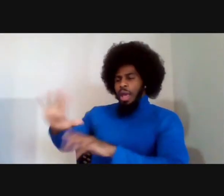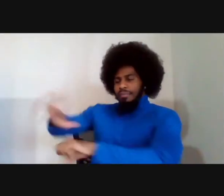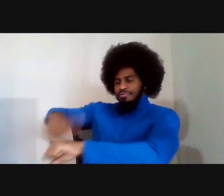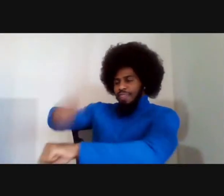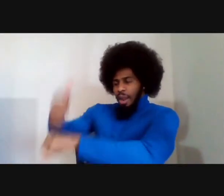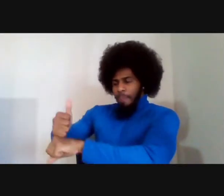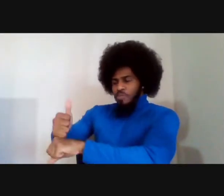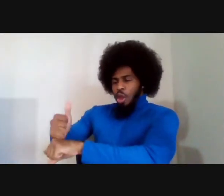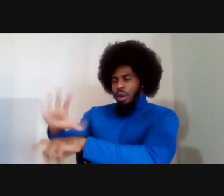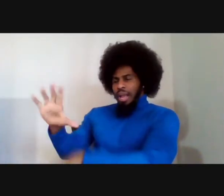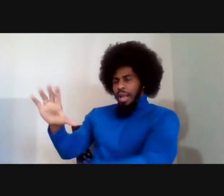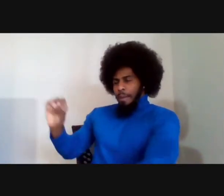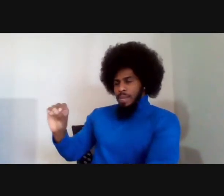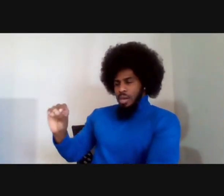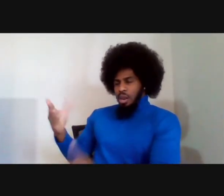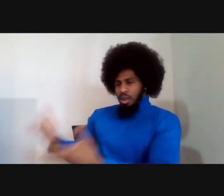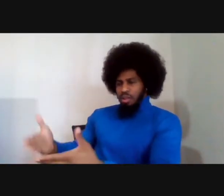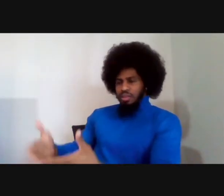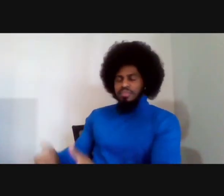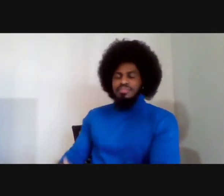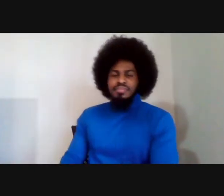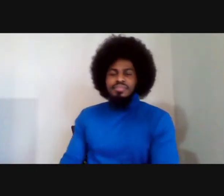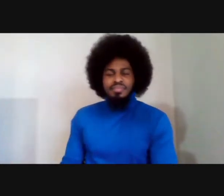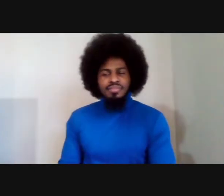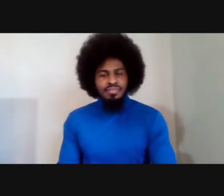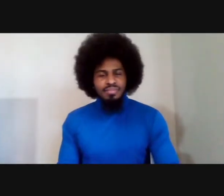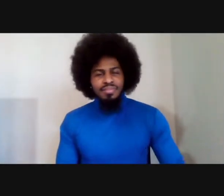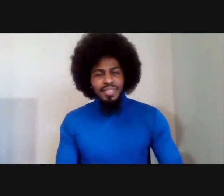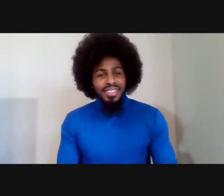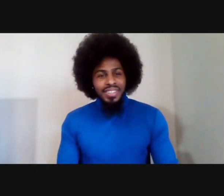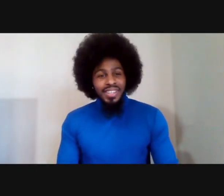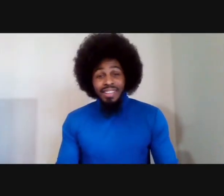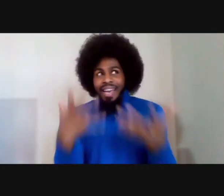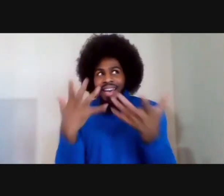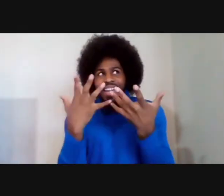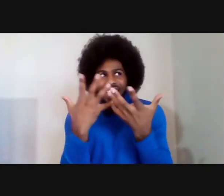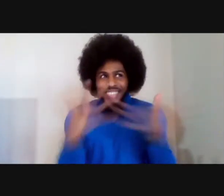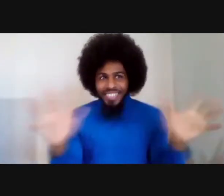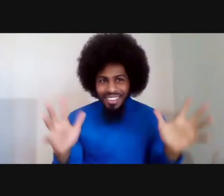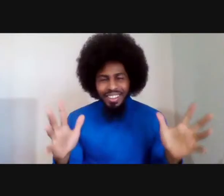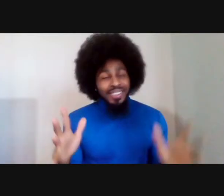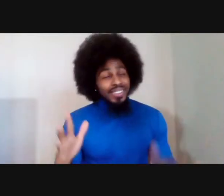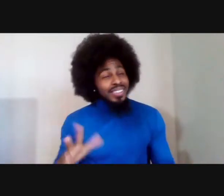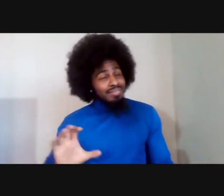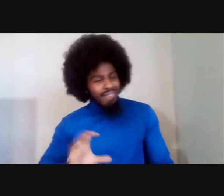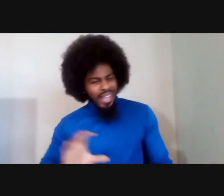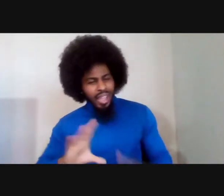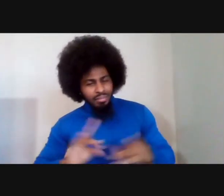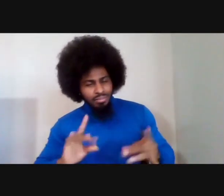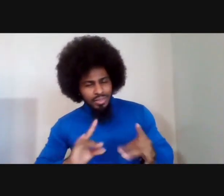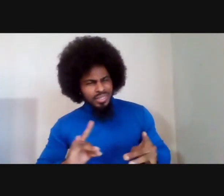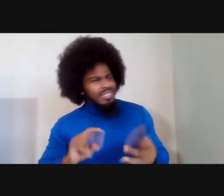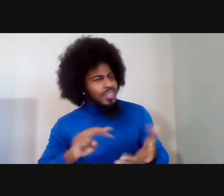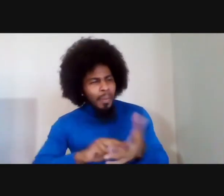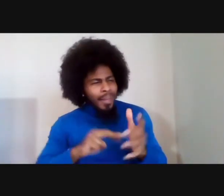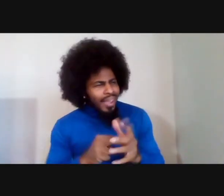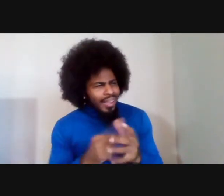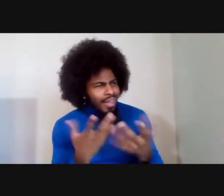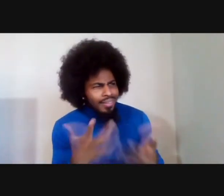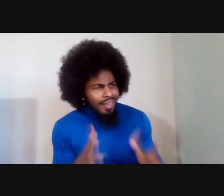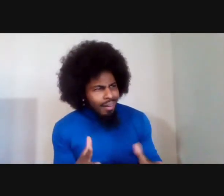What do you mean that's all? That's a lot. That was a lot. Adia, for real, did you